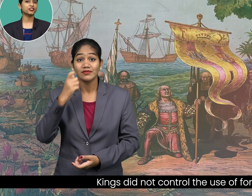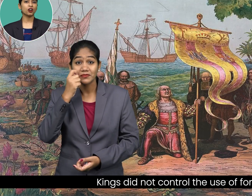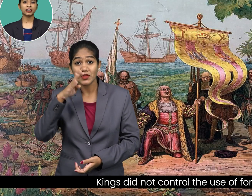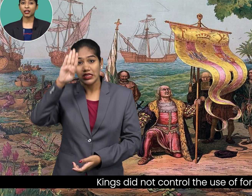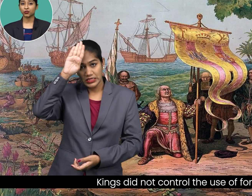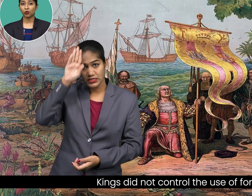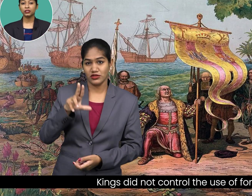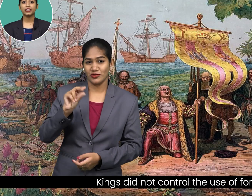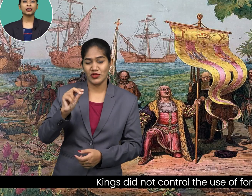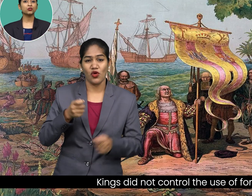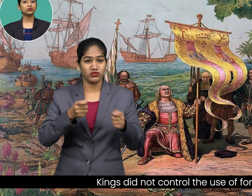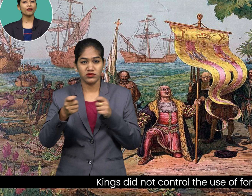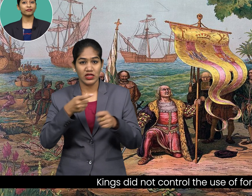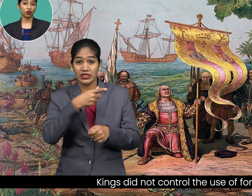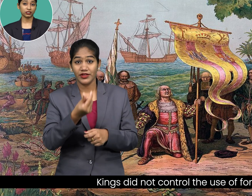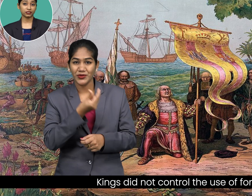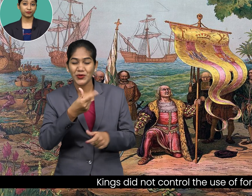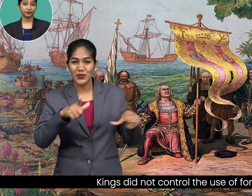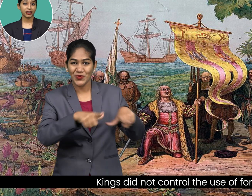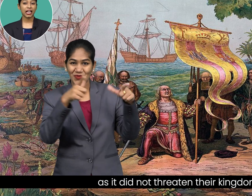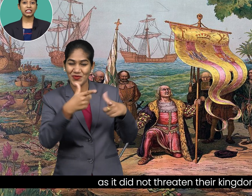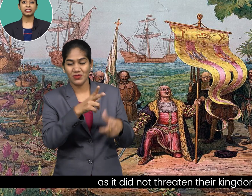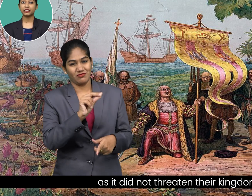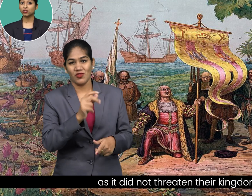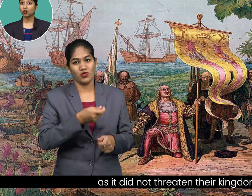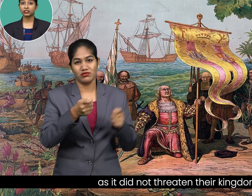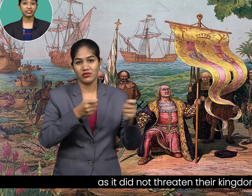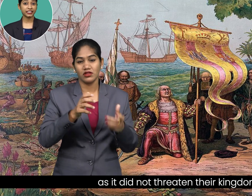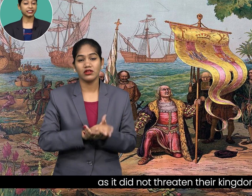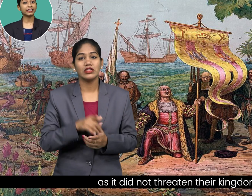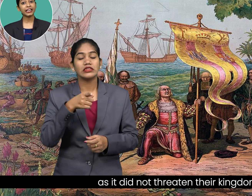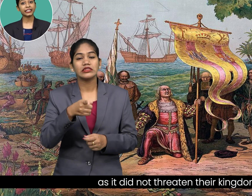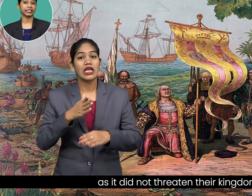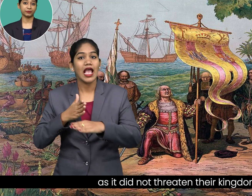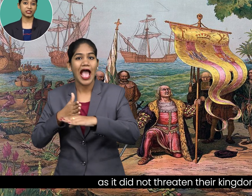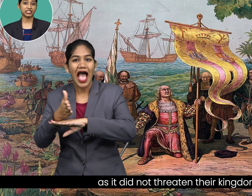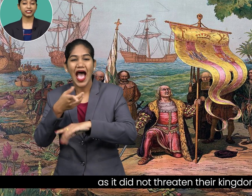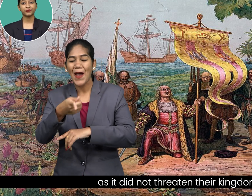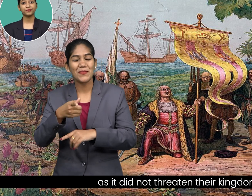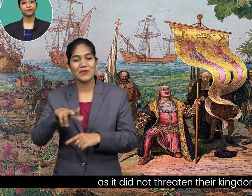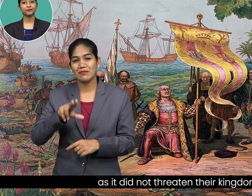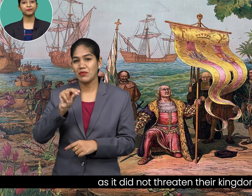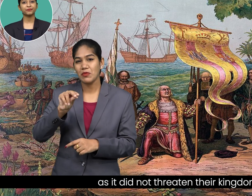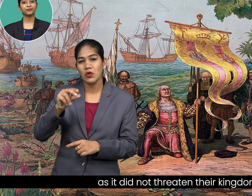Kings did not control the use of forests, as it did not threaten their kingdoms.